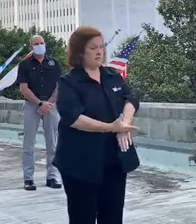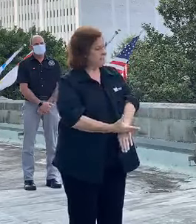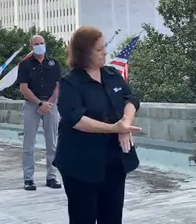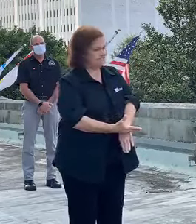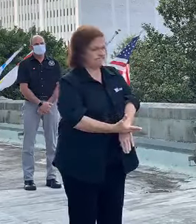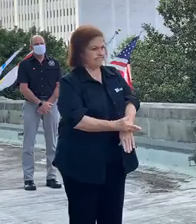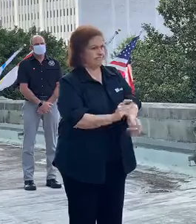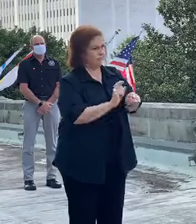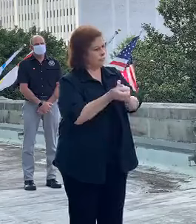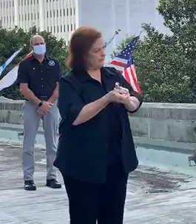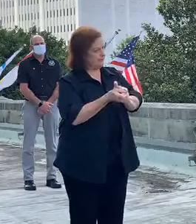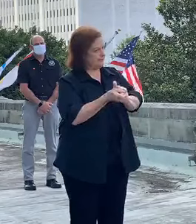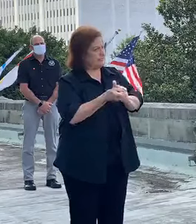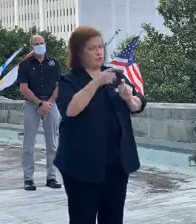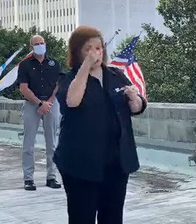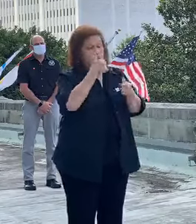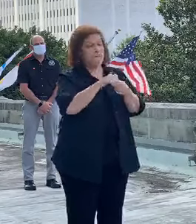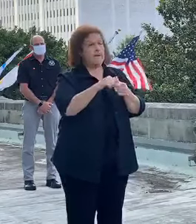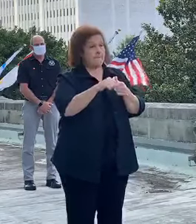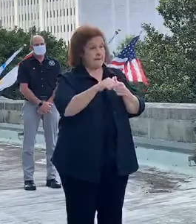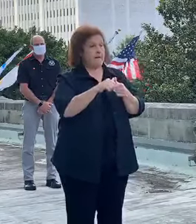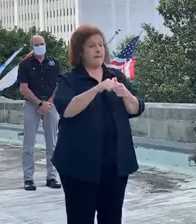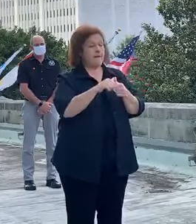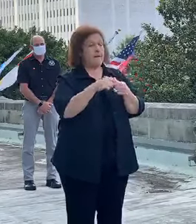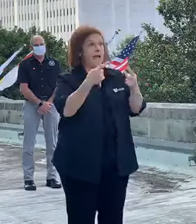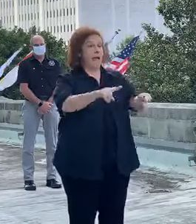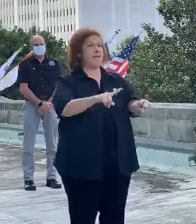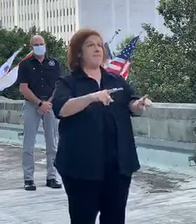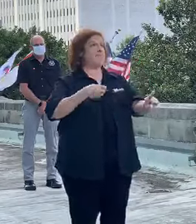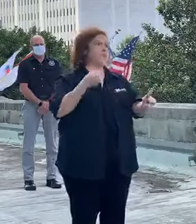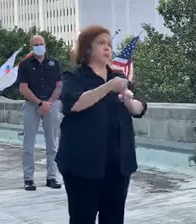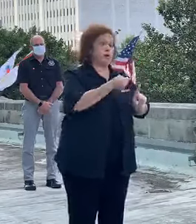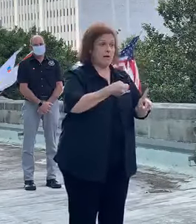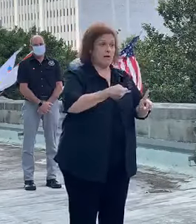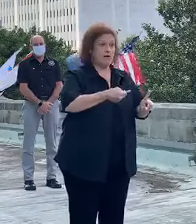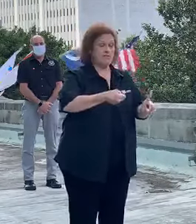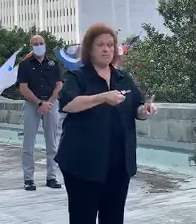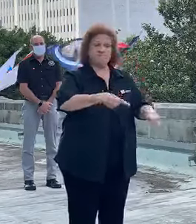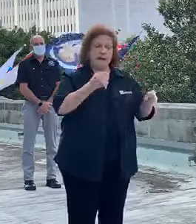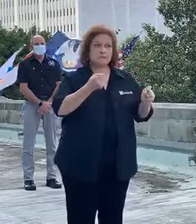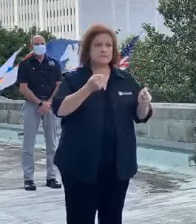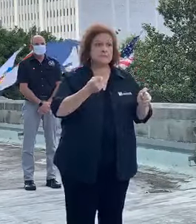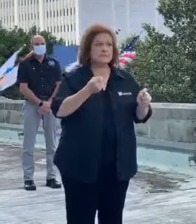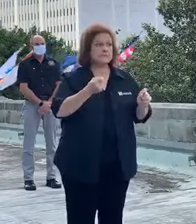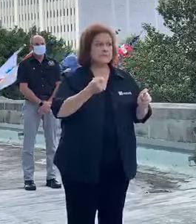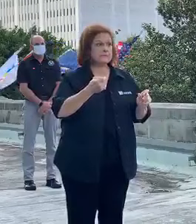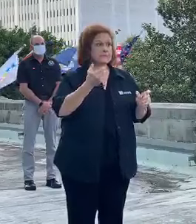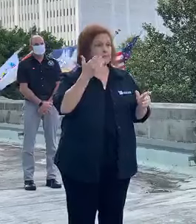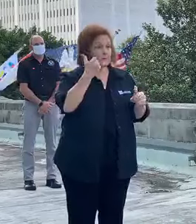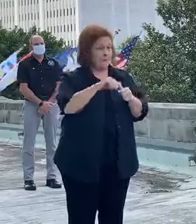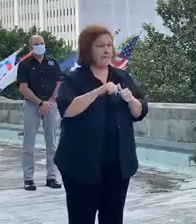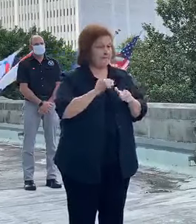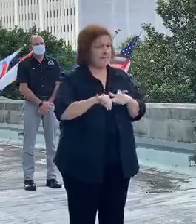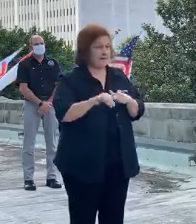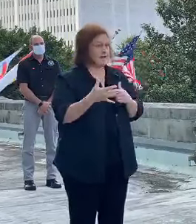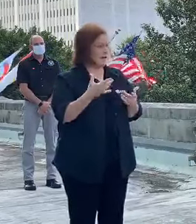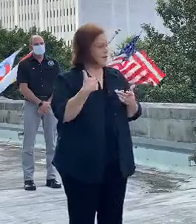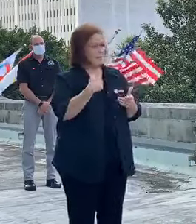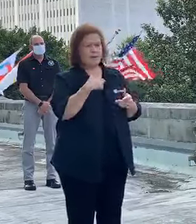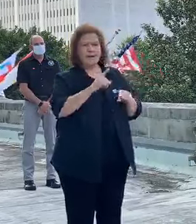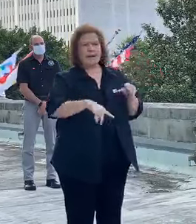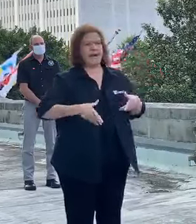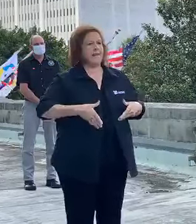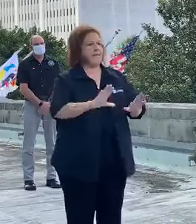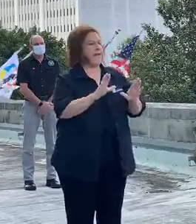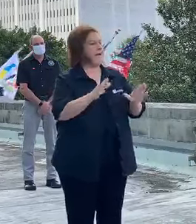how quickly our cases came. Remember how fast and how close we were to being overwhelmed. We cannot let that